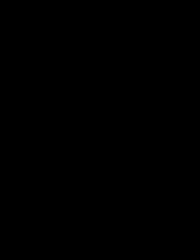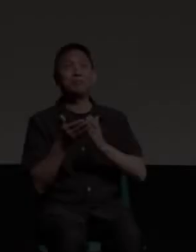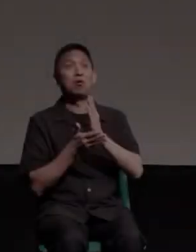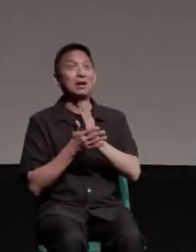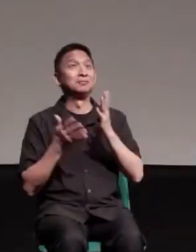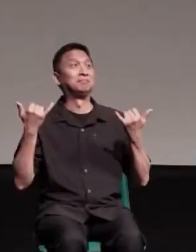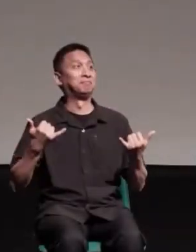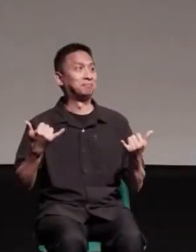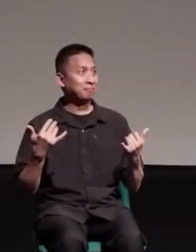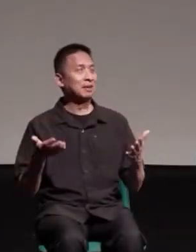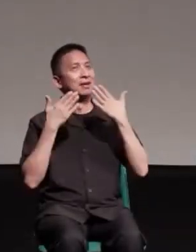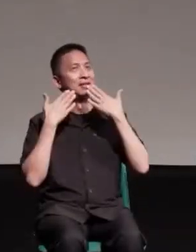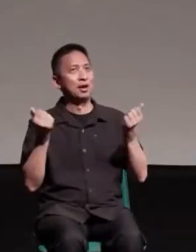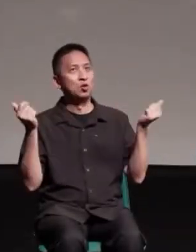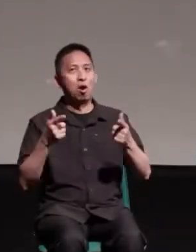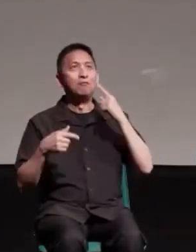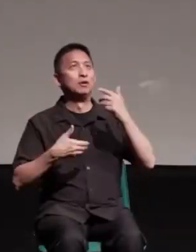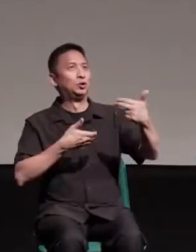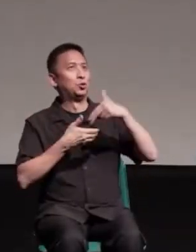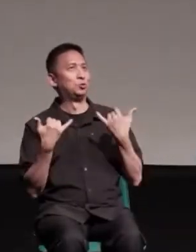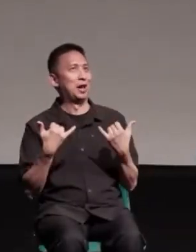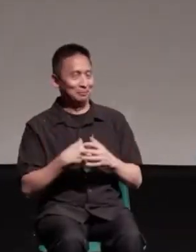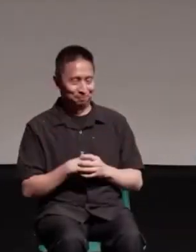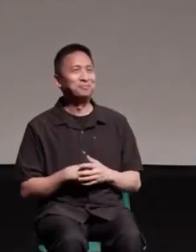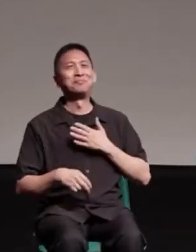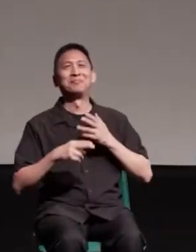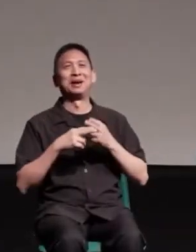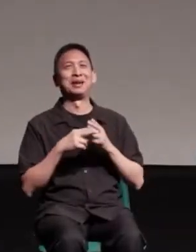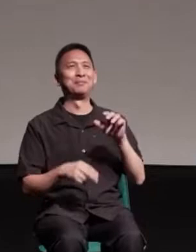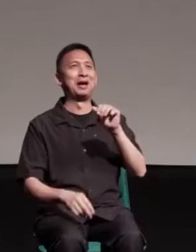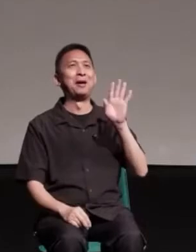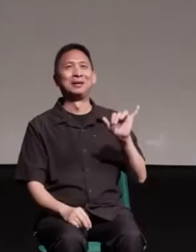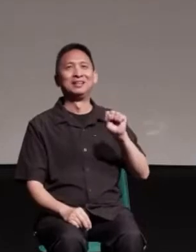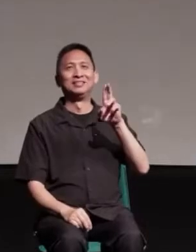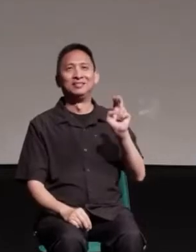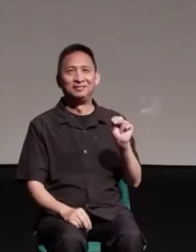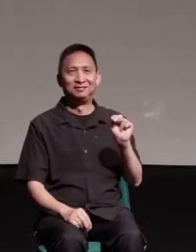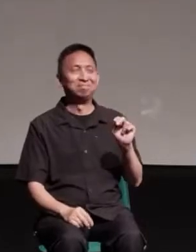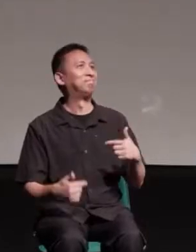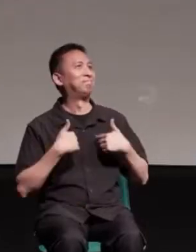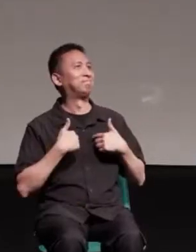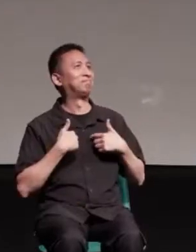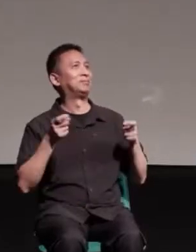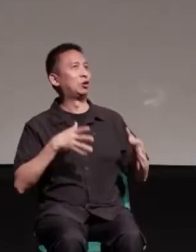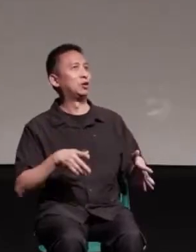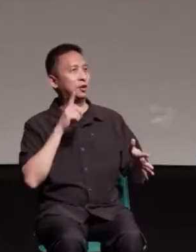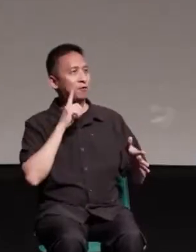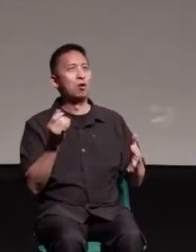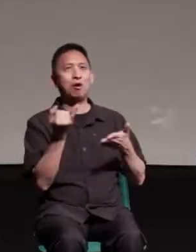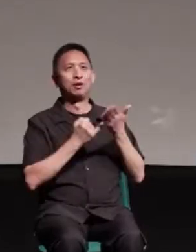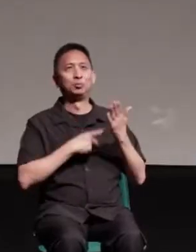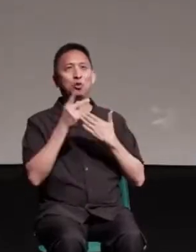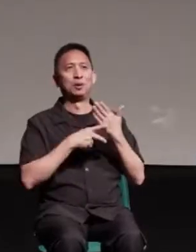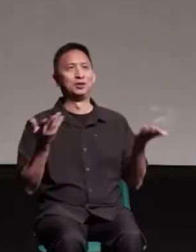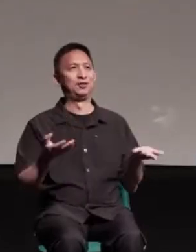Thank you, everyone, for joining us. My name is Abby Sun, and I'm the Director of Artist Programs